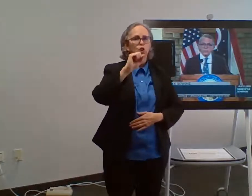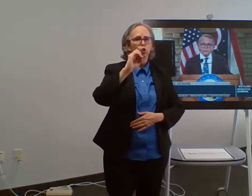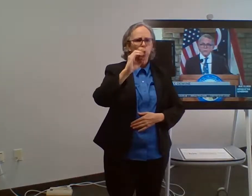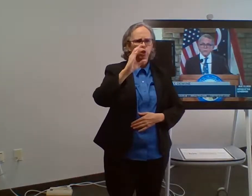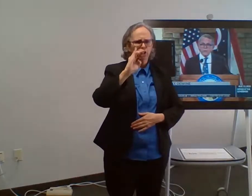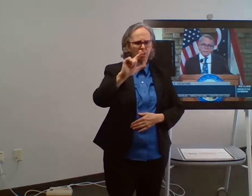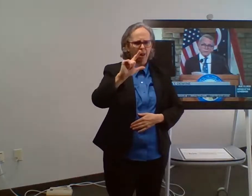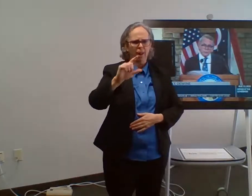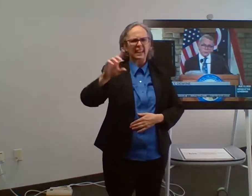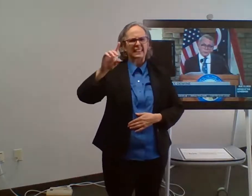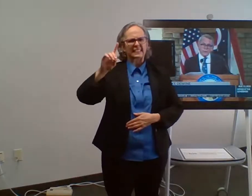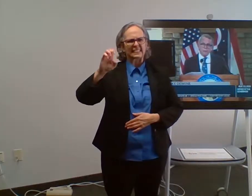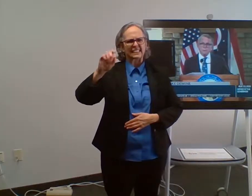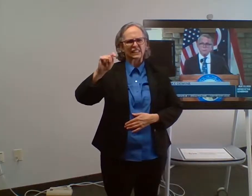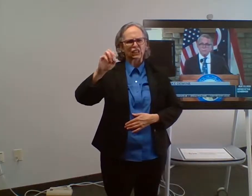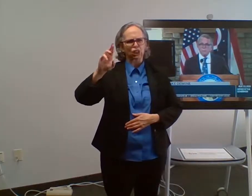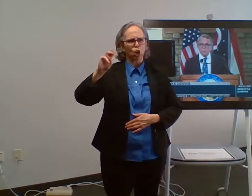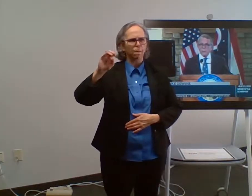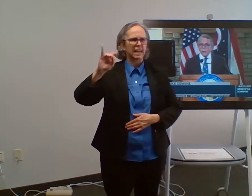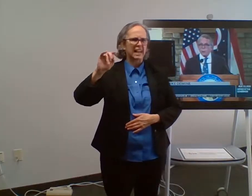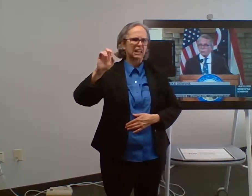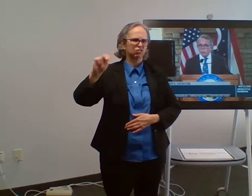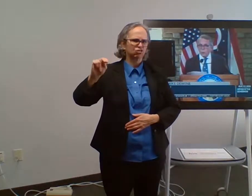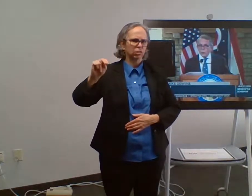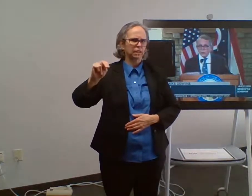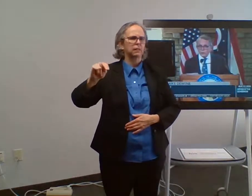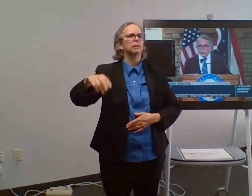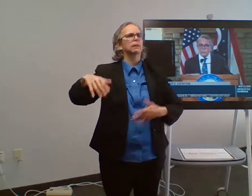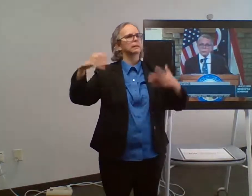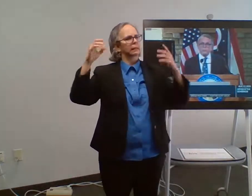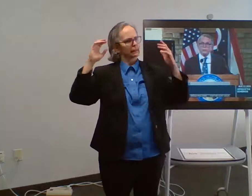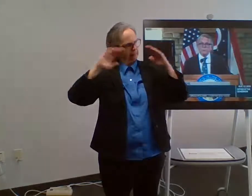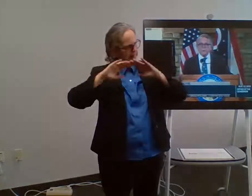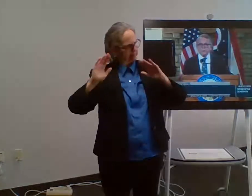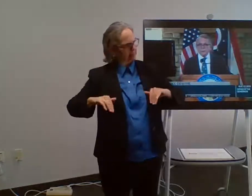proportion and of determining how well we're